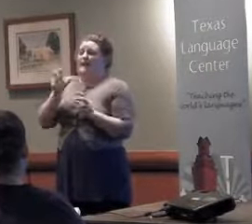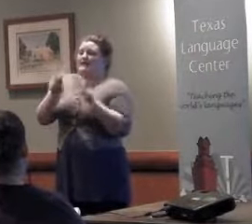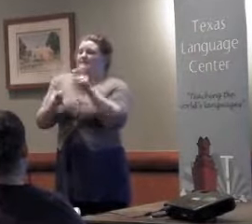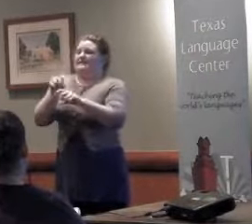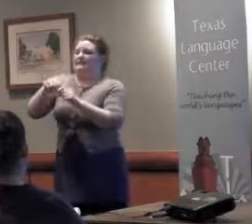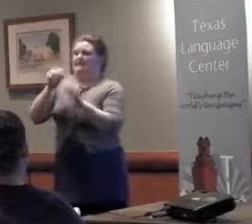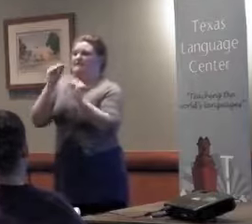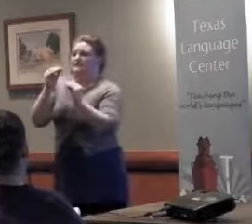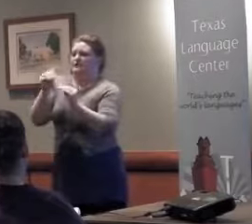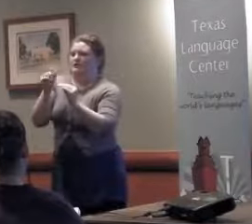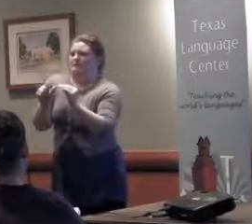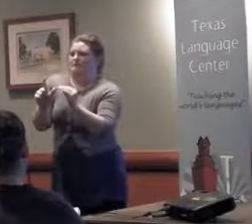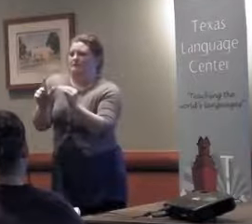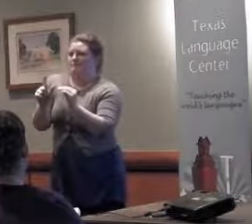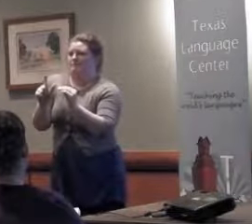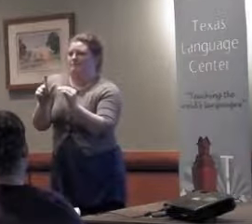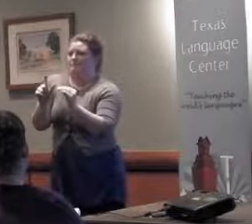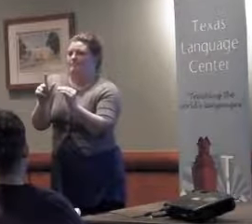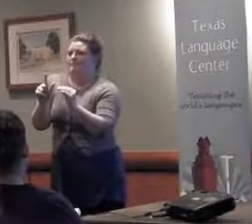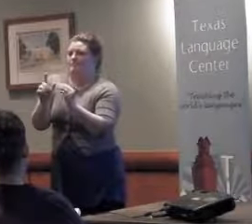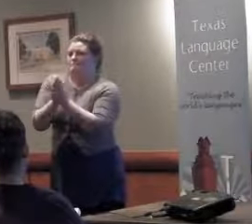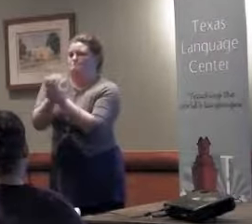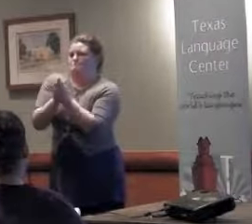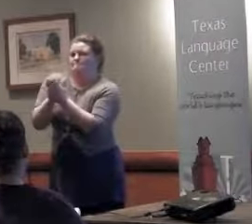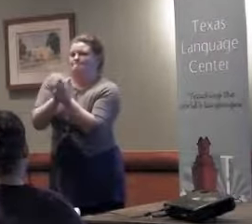the teaching of American Sign Language.